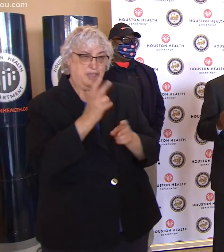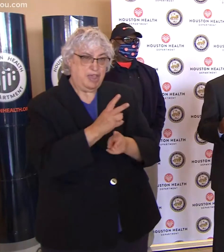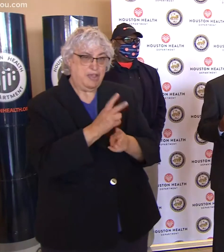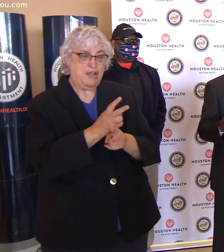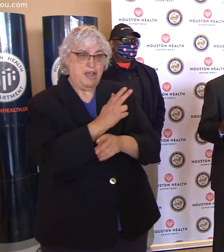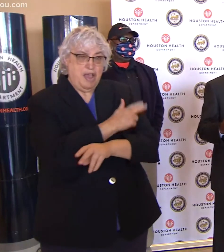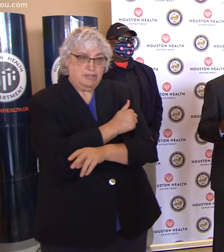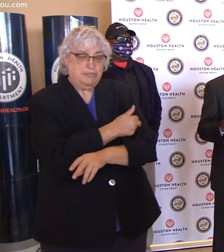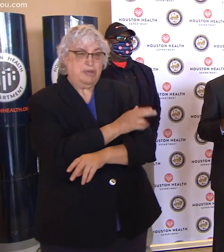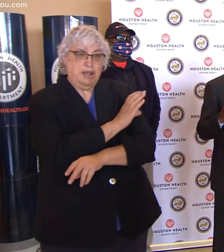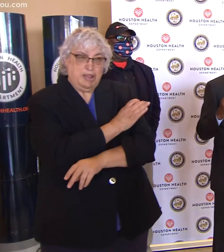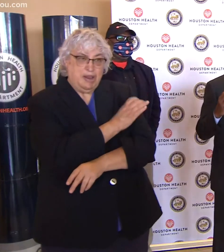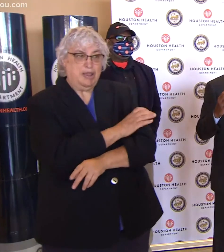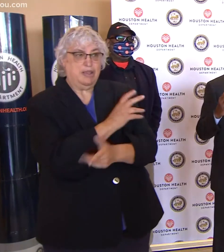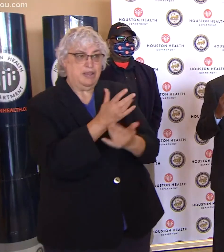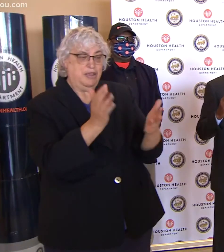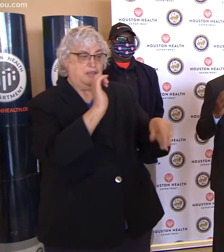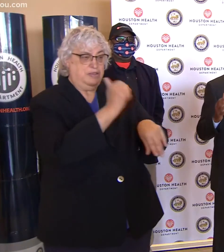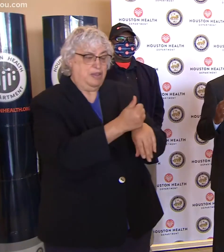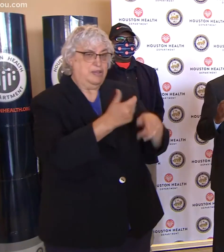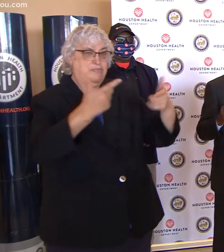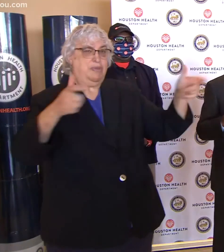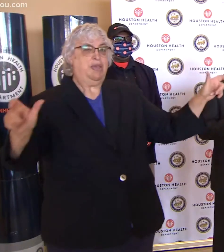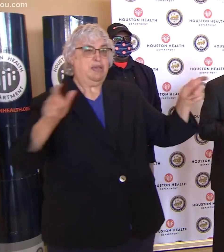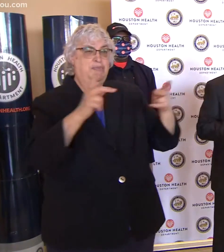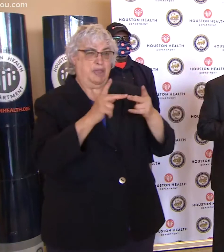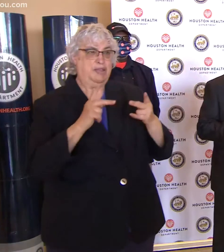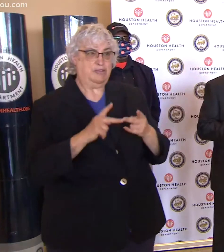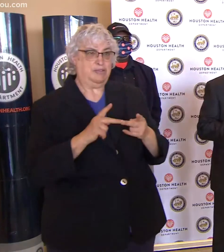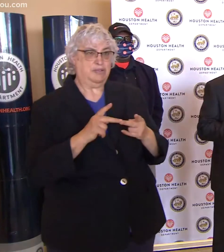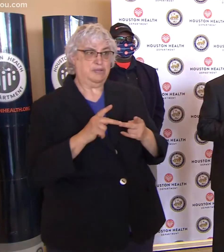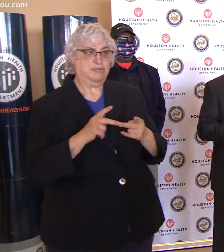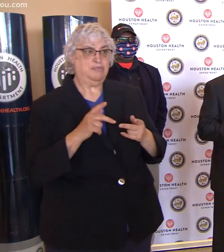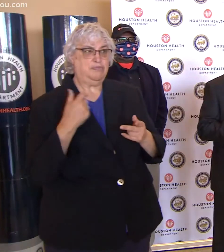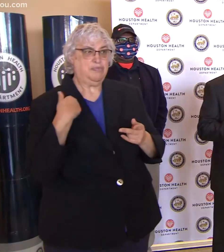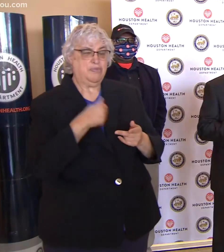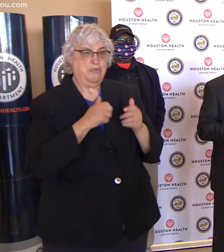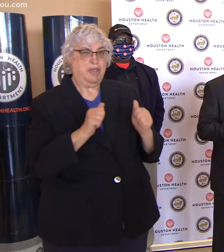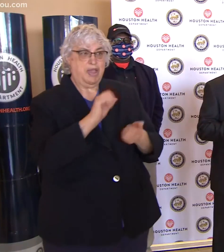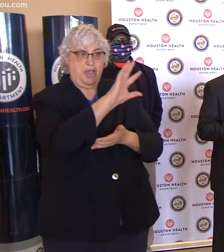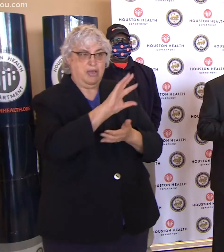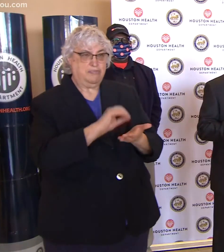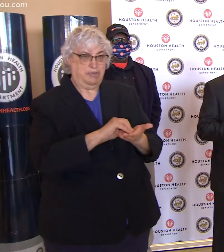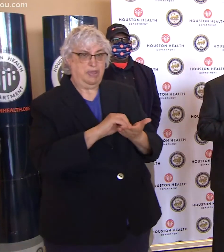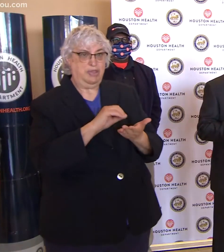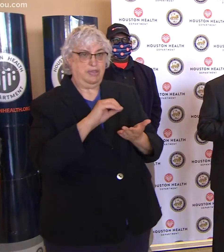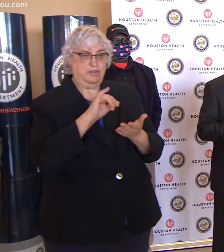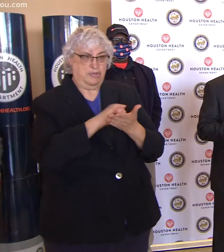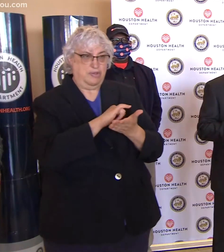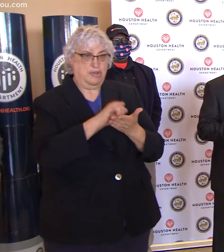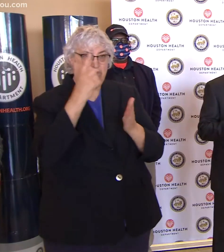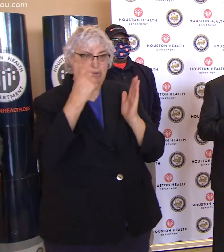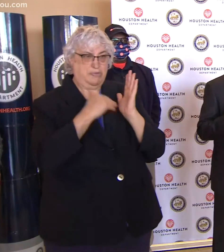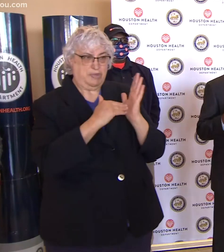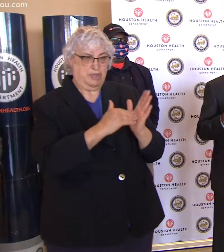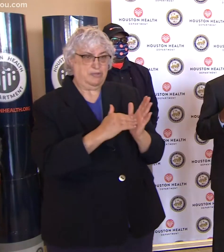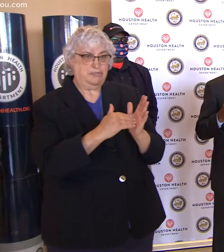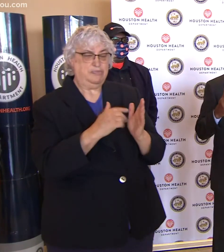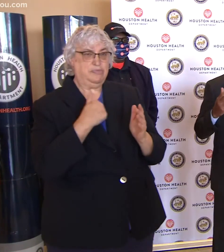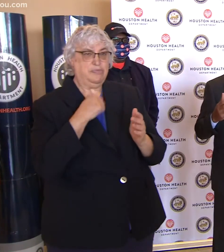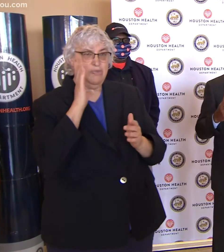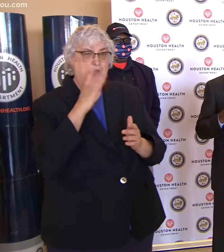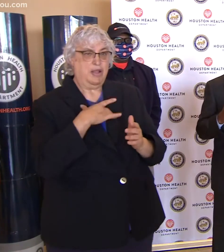all of our different providers, setting up mega sites. I think we can do the same thing in the month of January. Quite frankly, I would